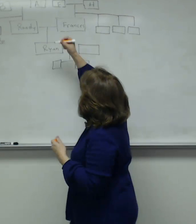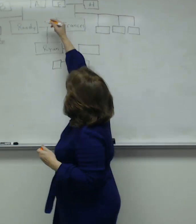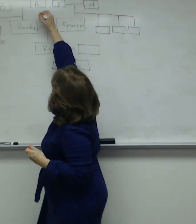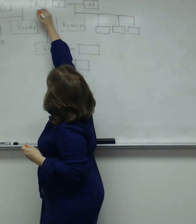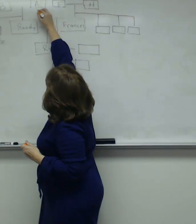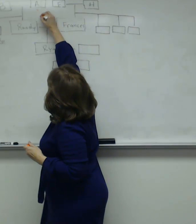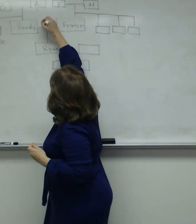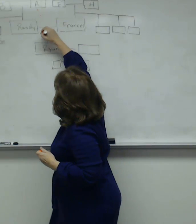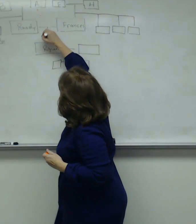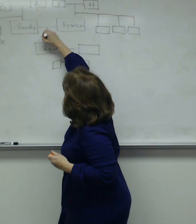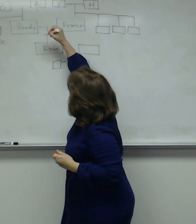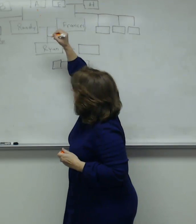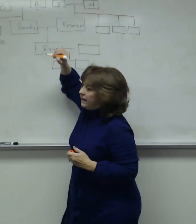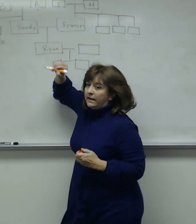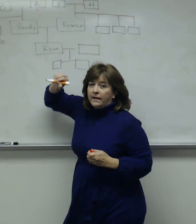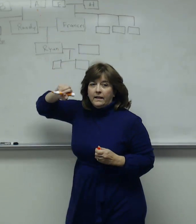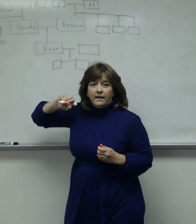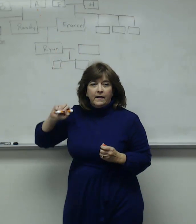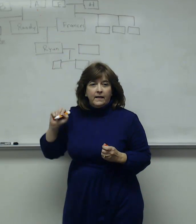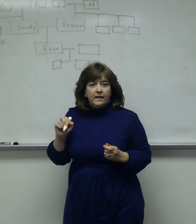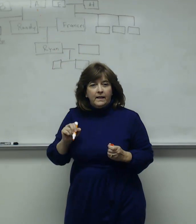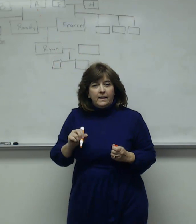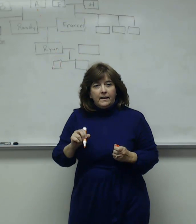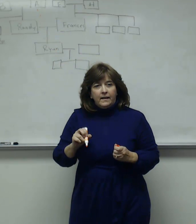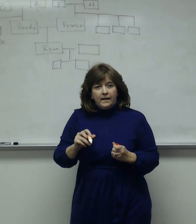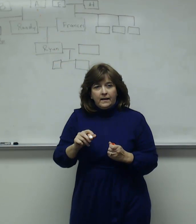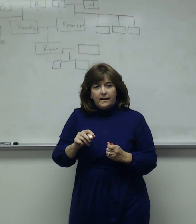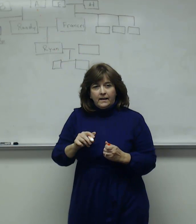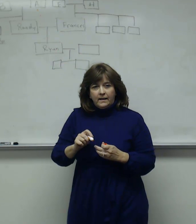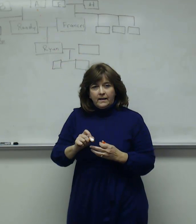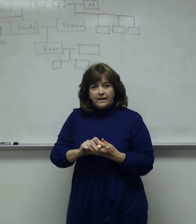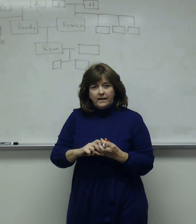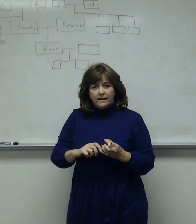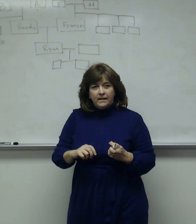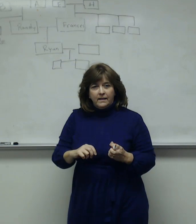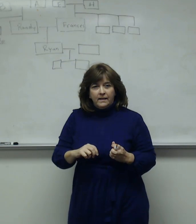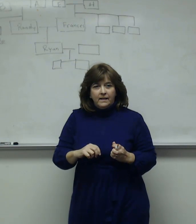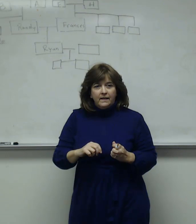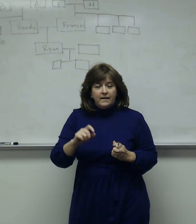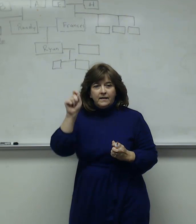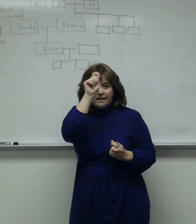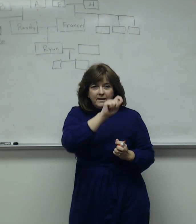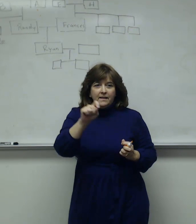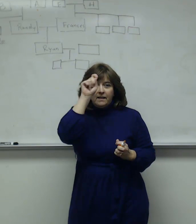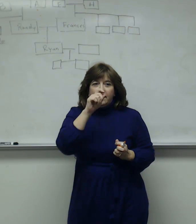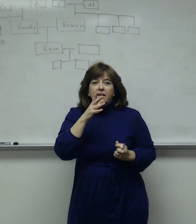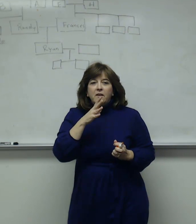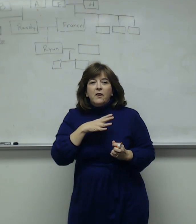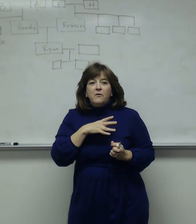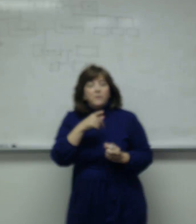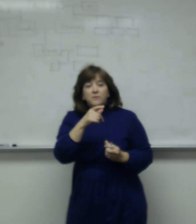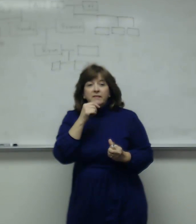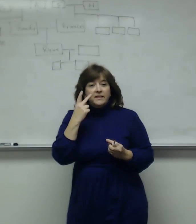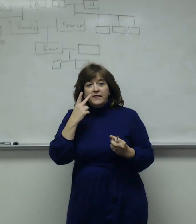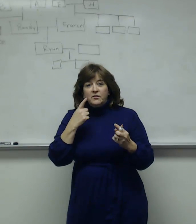Francis, just female for future reference on family trees, circles are females, squares are males. Oh, you didn't see the